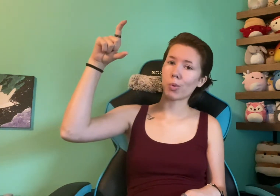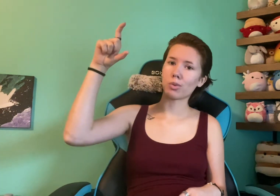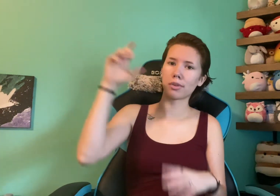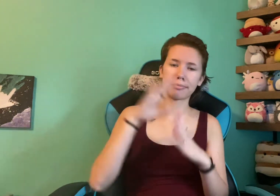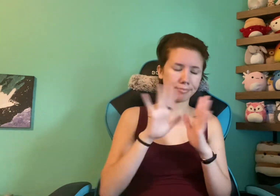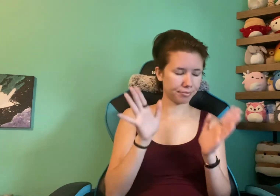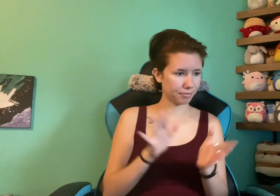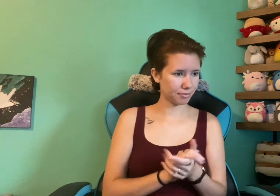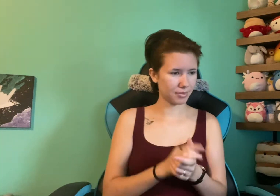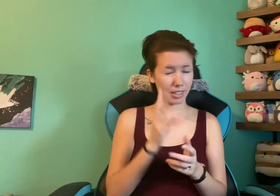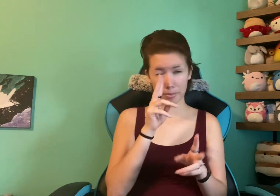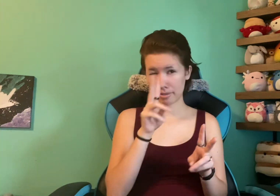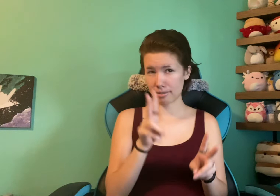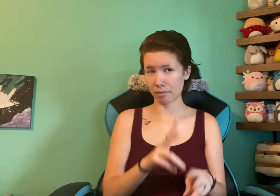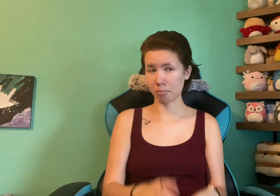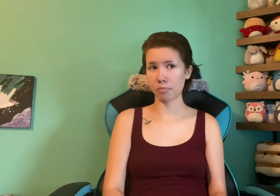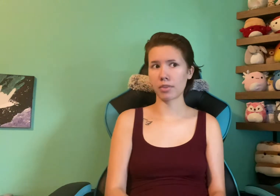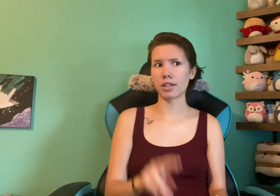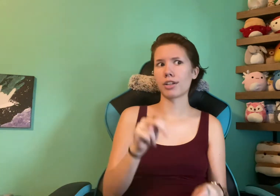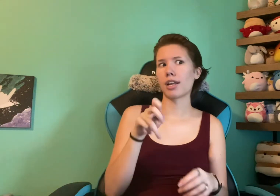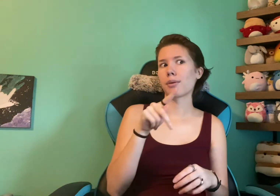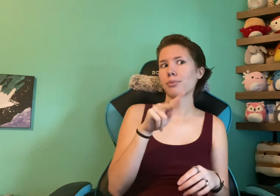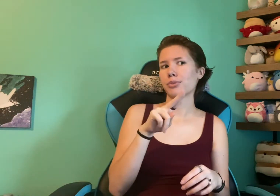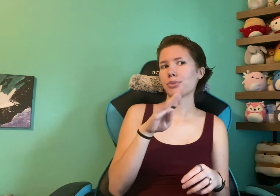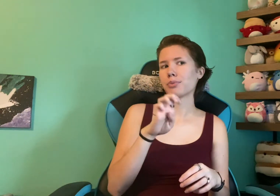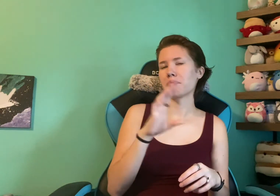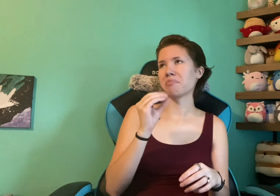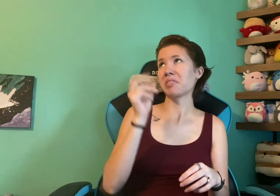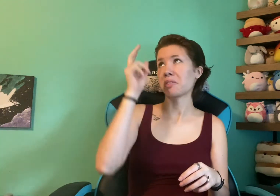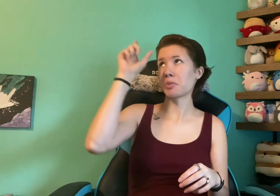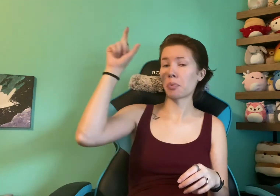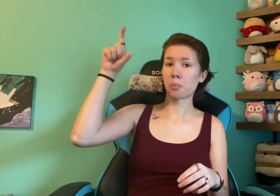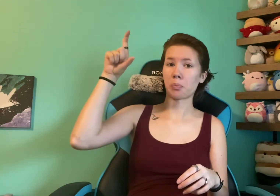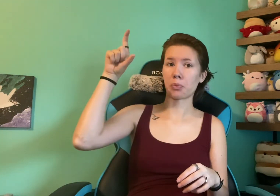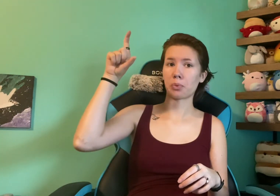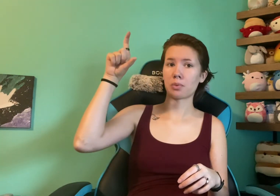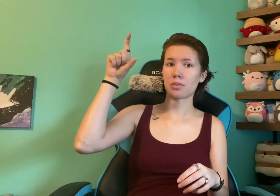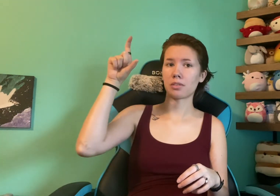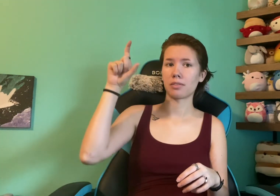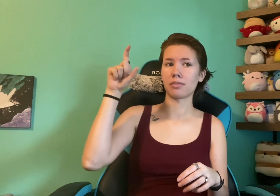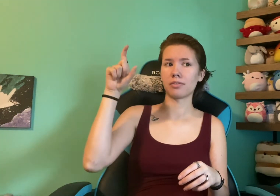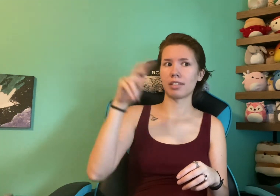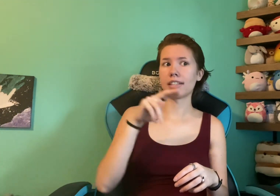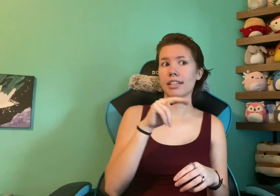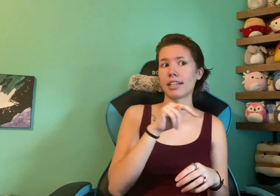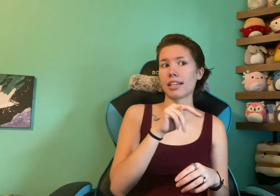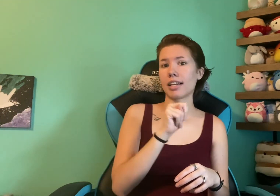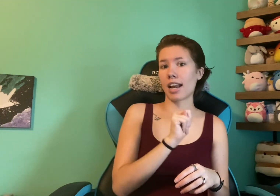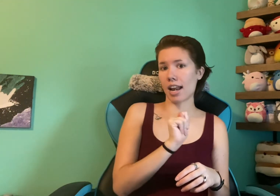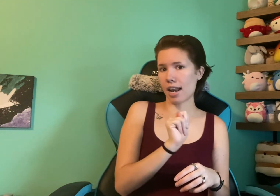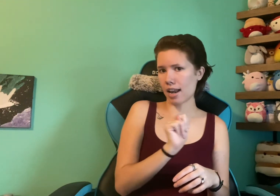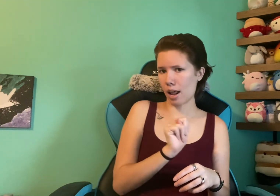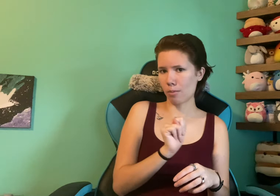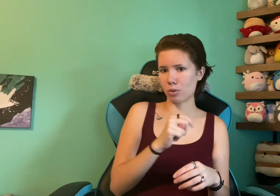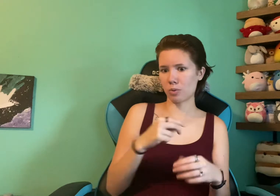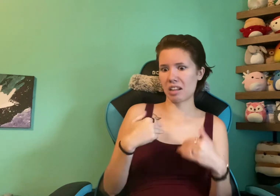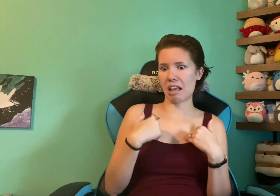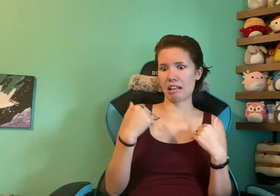See it. Okay, Neptune and its moons. Neptune has several moons, but we'll probably